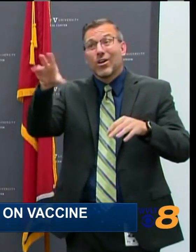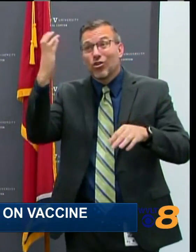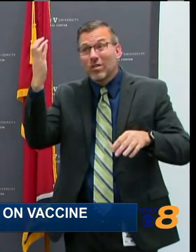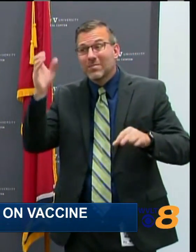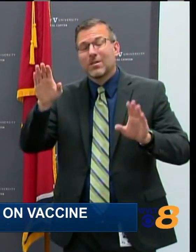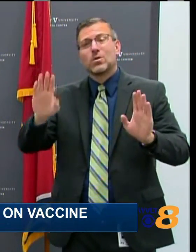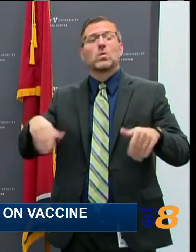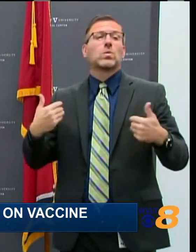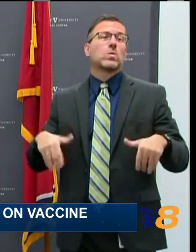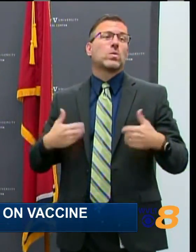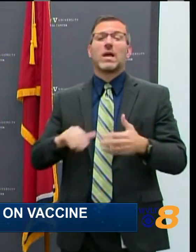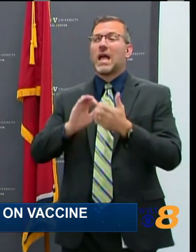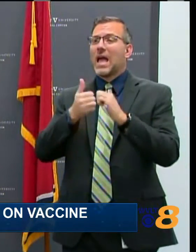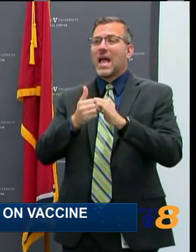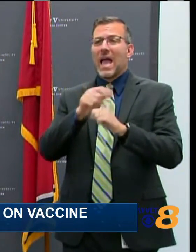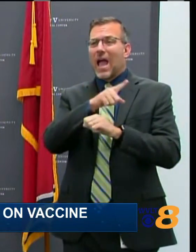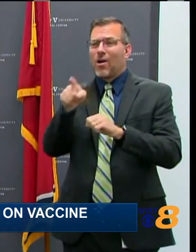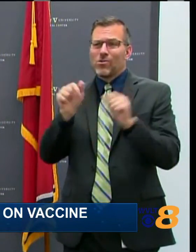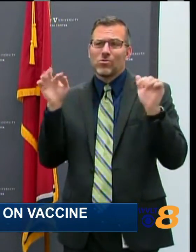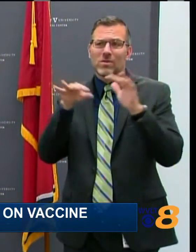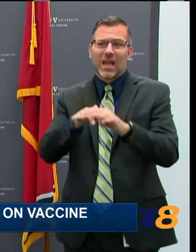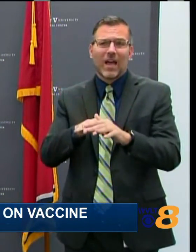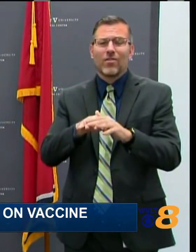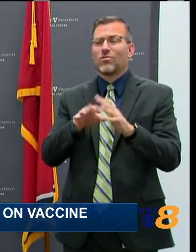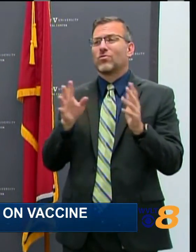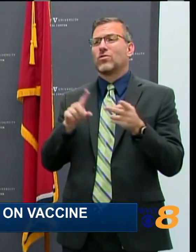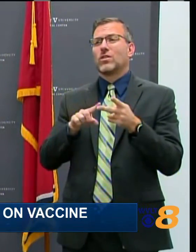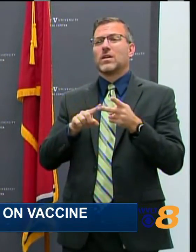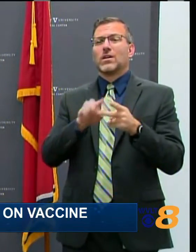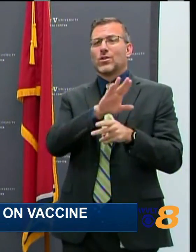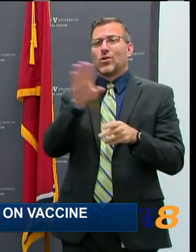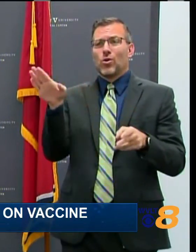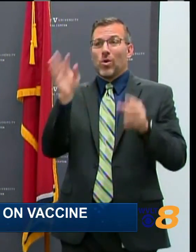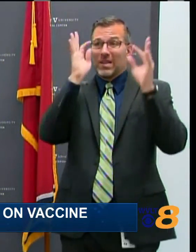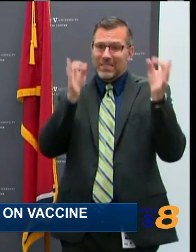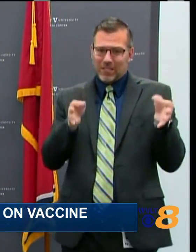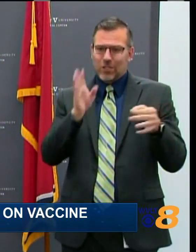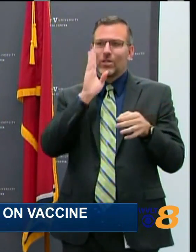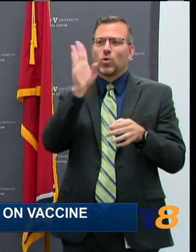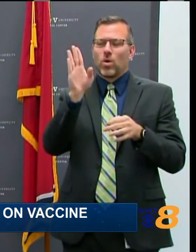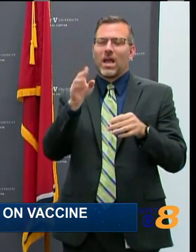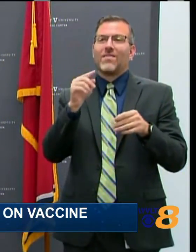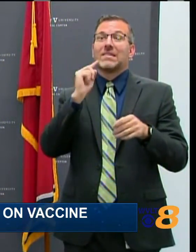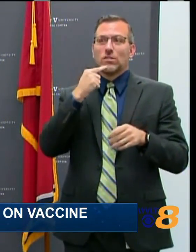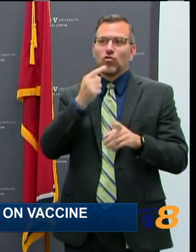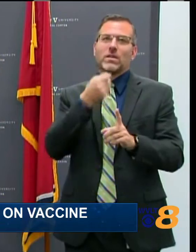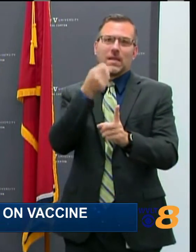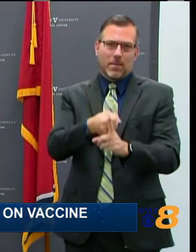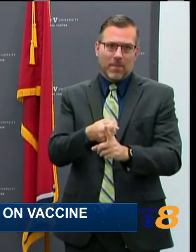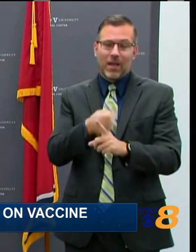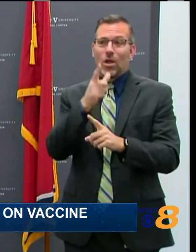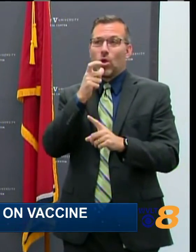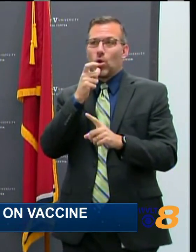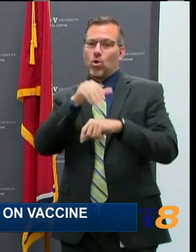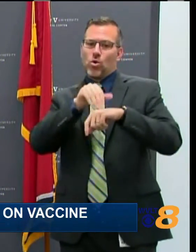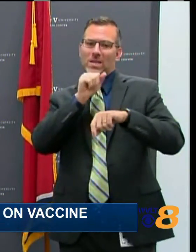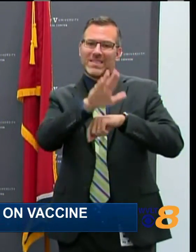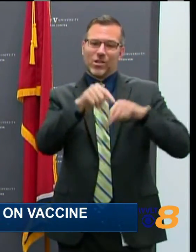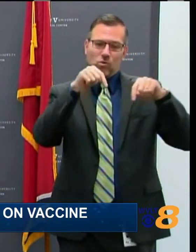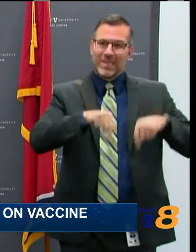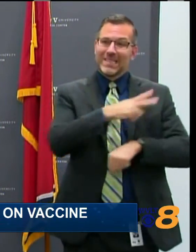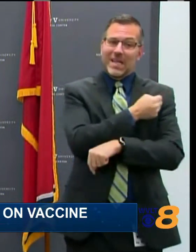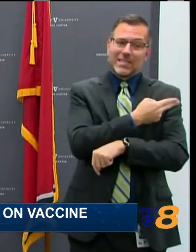in your family, what you do, the decisions that you make individually will have a profound impact on who is in this hospital or a hospital